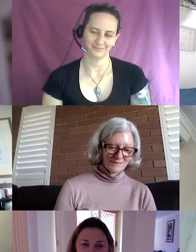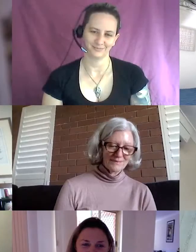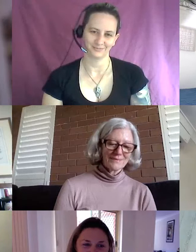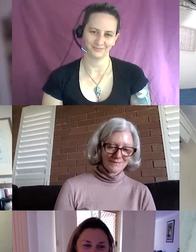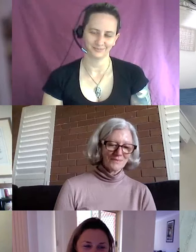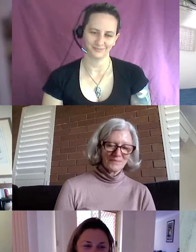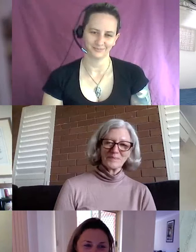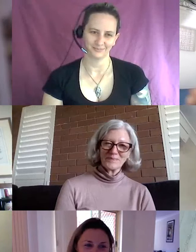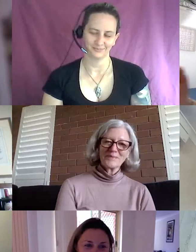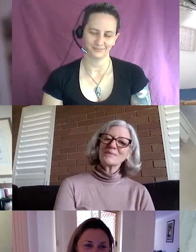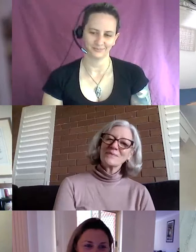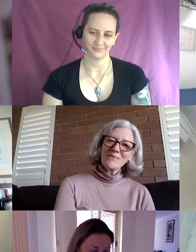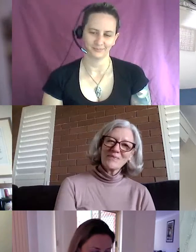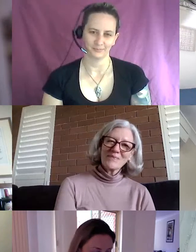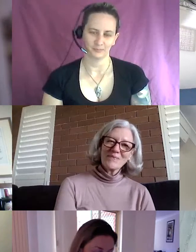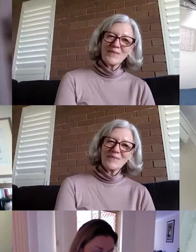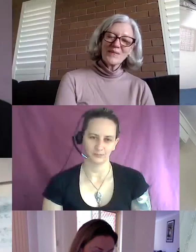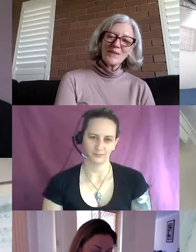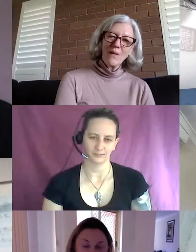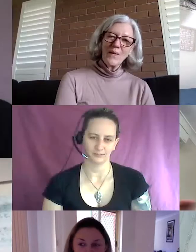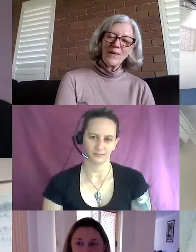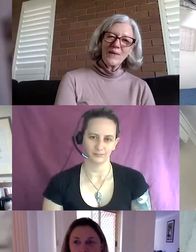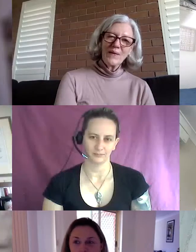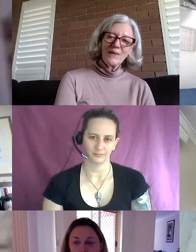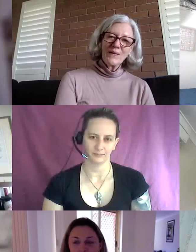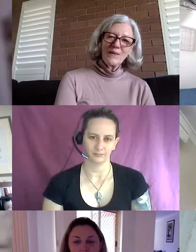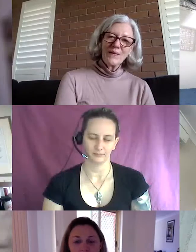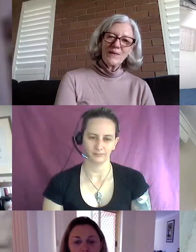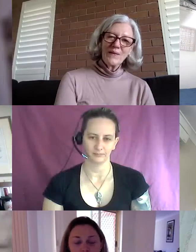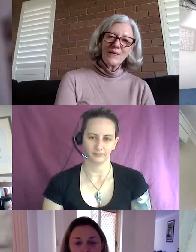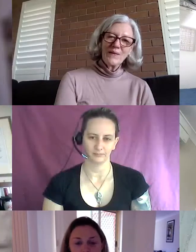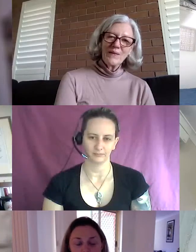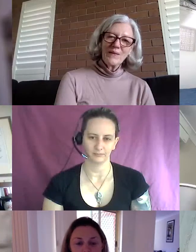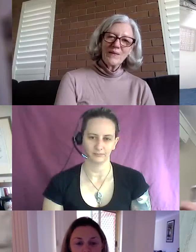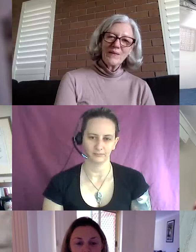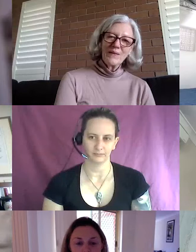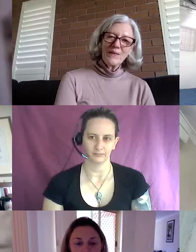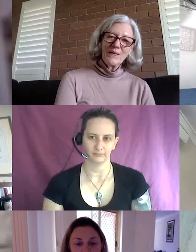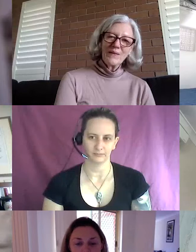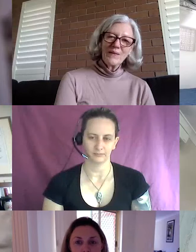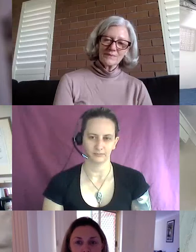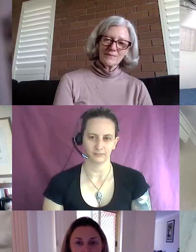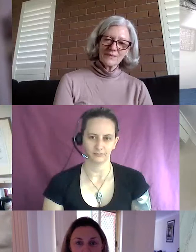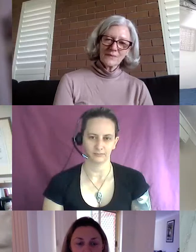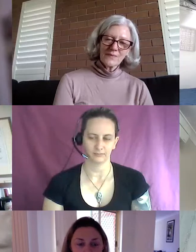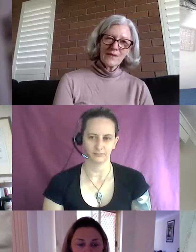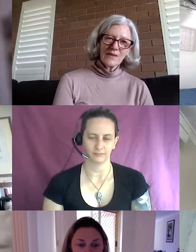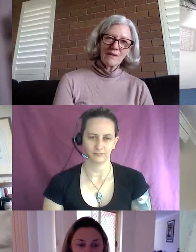Okay, so this session is going to explore Auslan and elements of Auslan. So again, we've